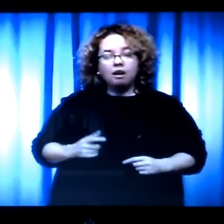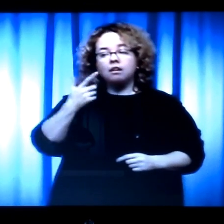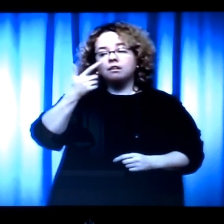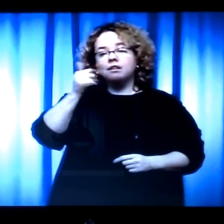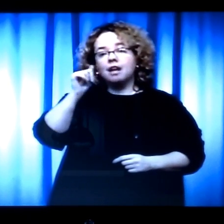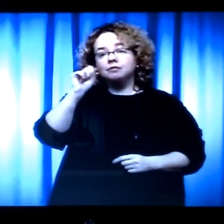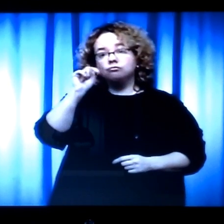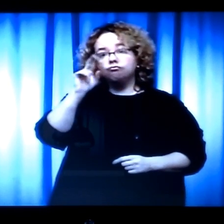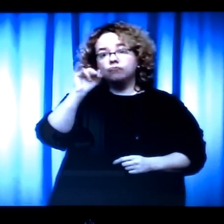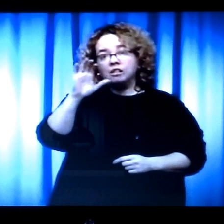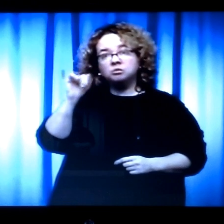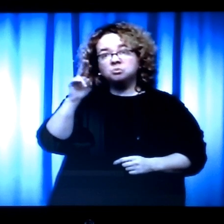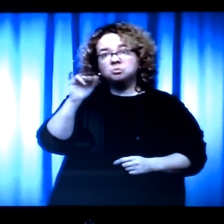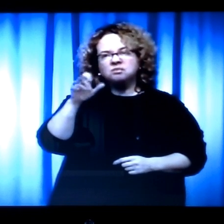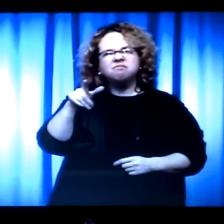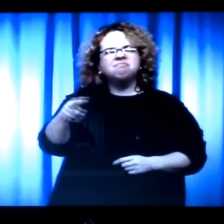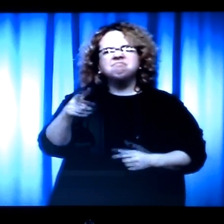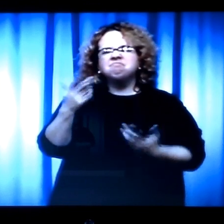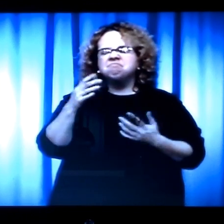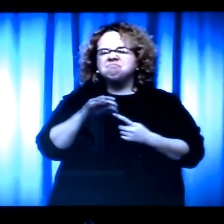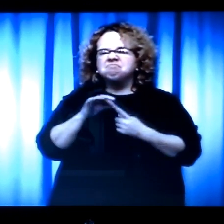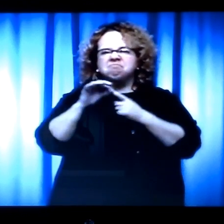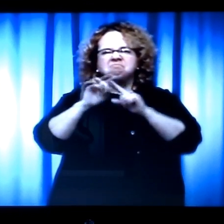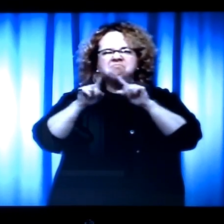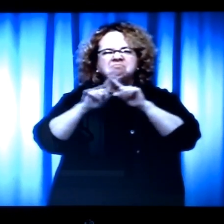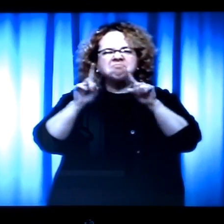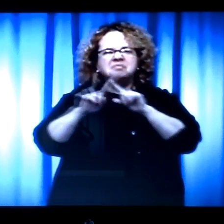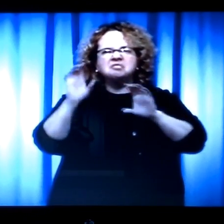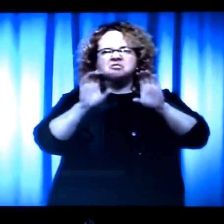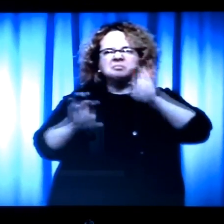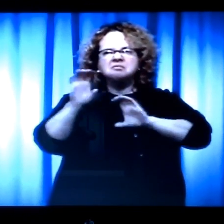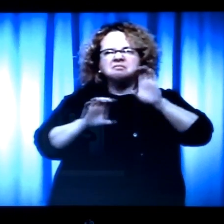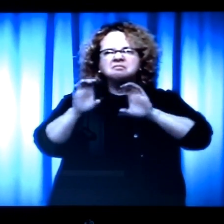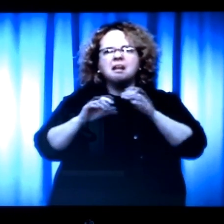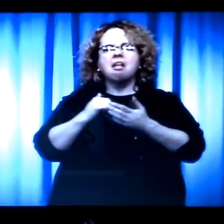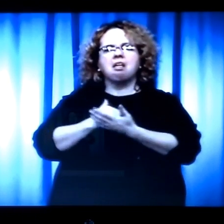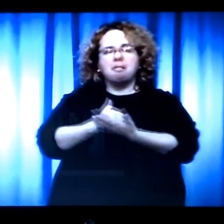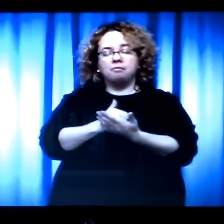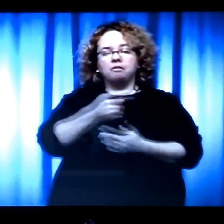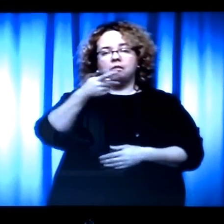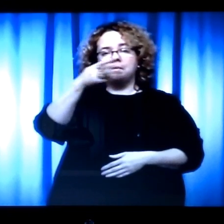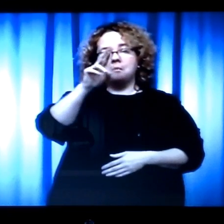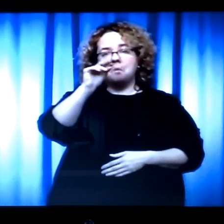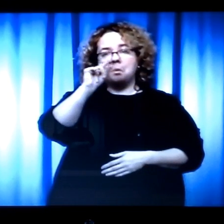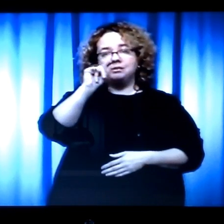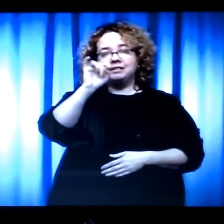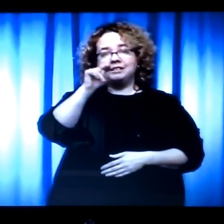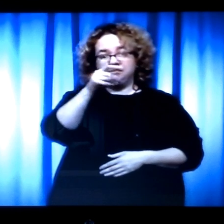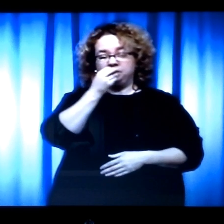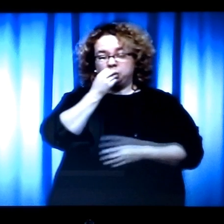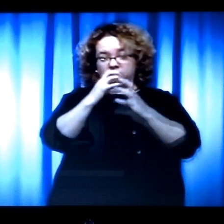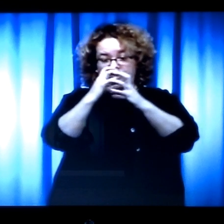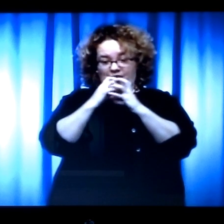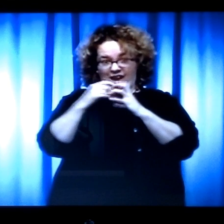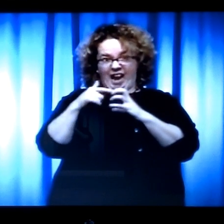And when the food finally makes its way to your stomach, gastric juice starts digesting it further. It's various chemicals